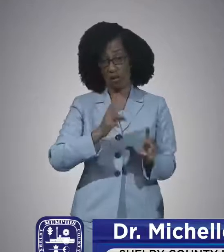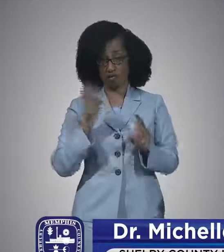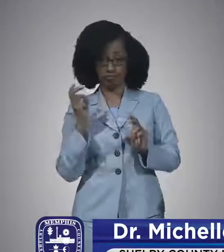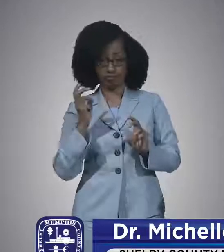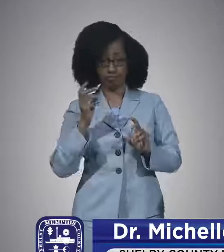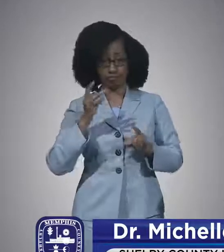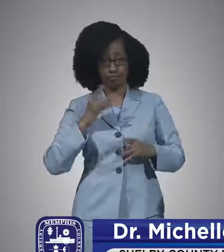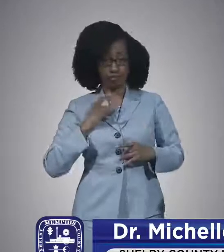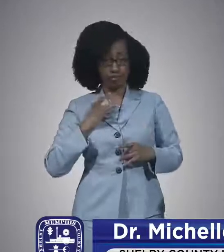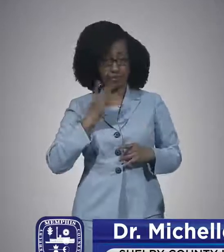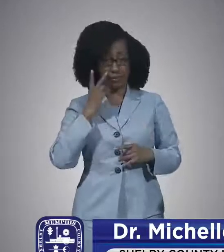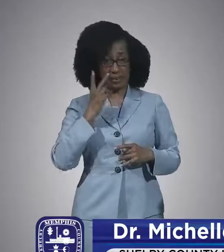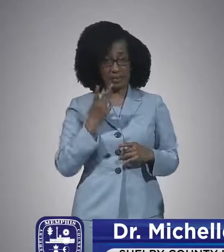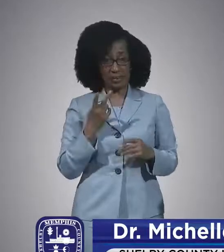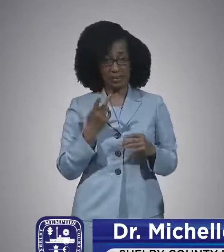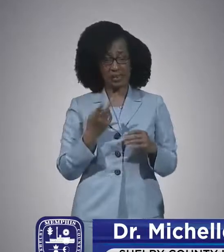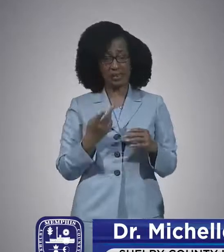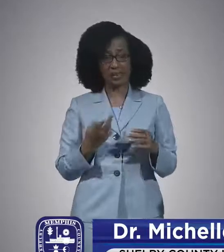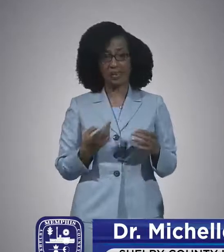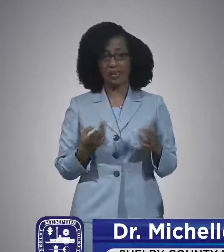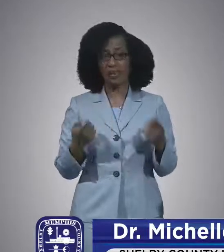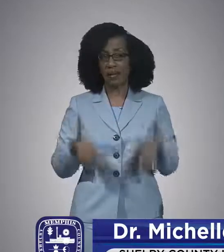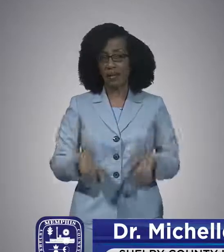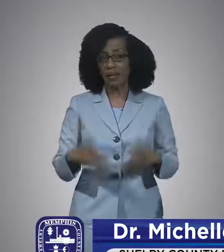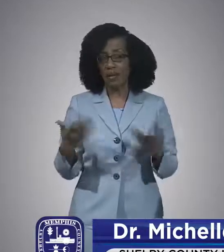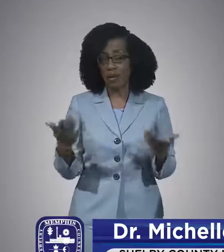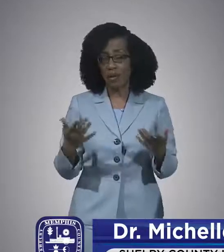here every time. So first,